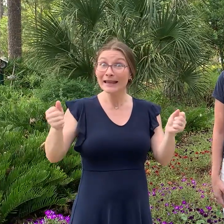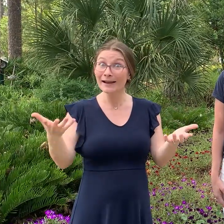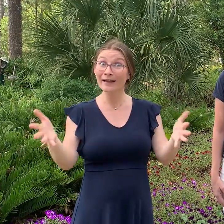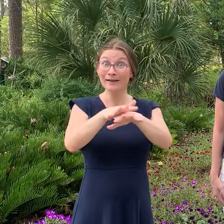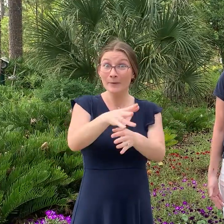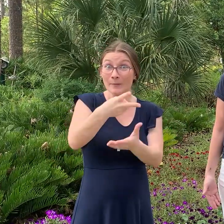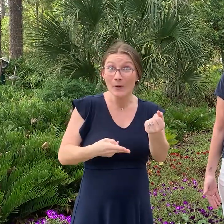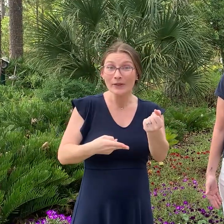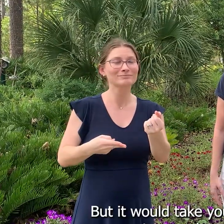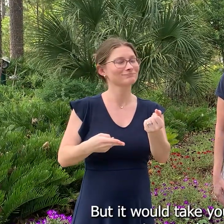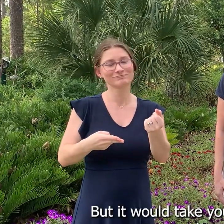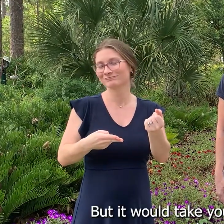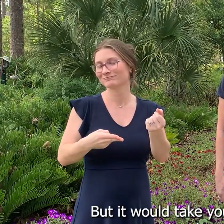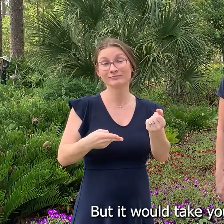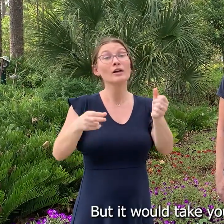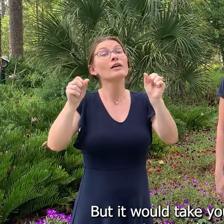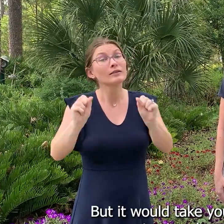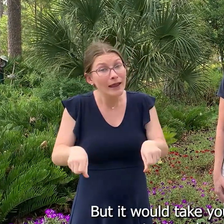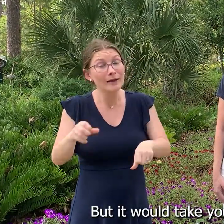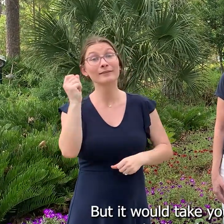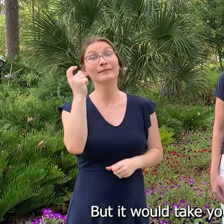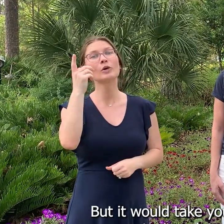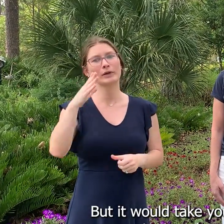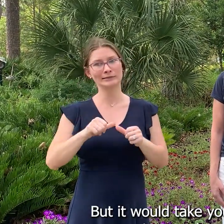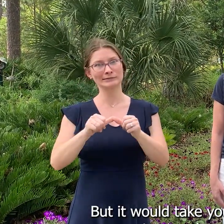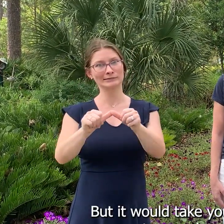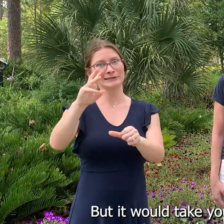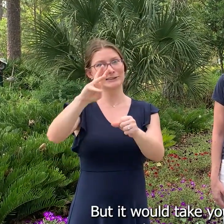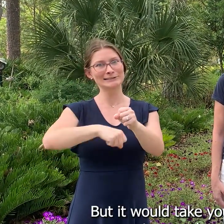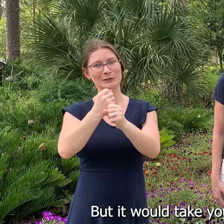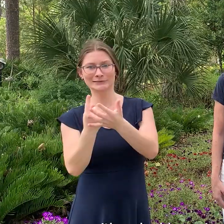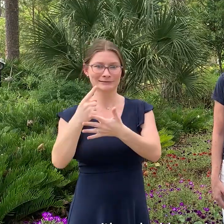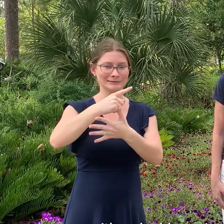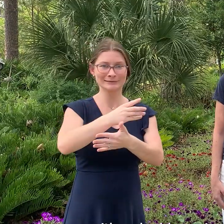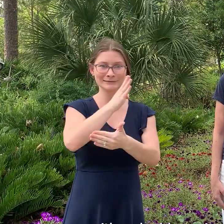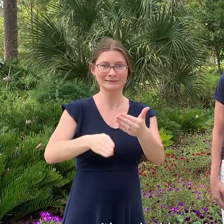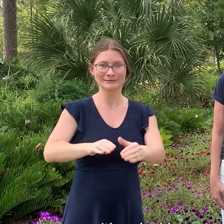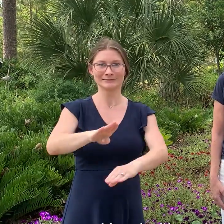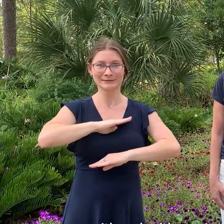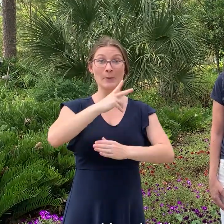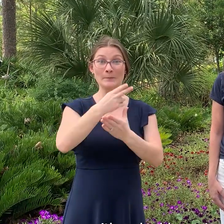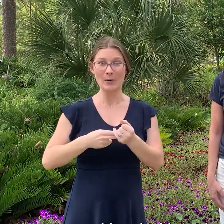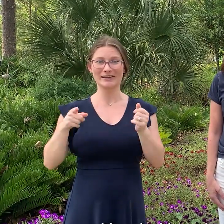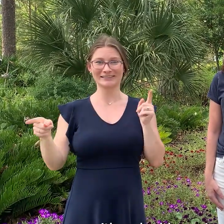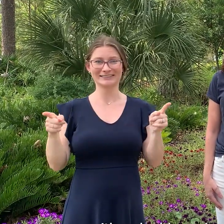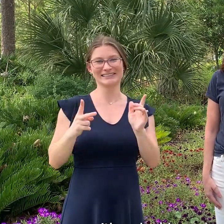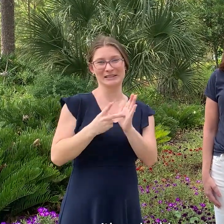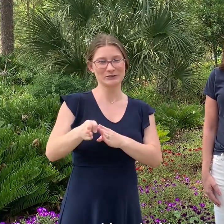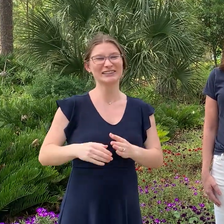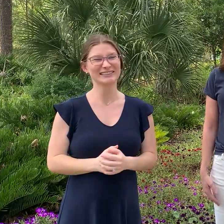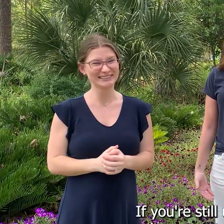both? You could, but it would take you about 6 years to complete a degree with a double major in both